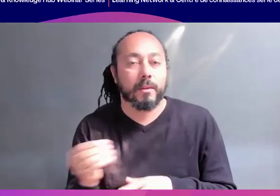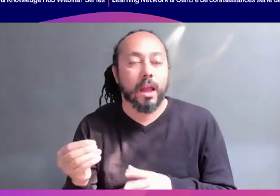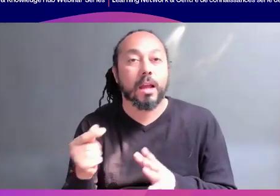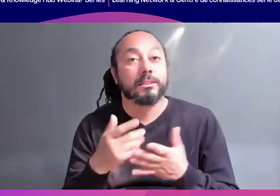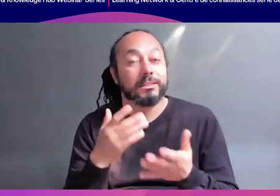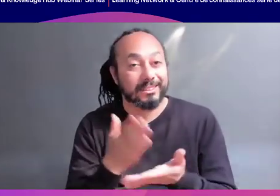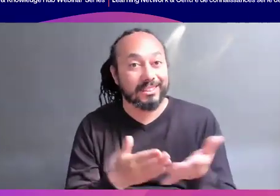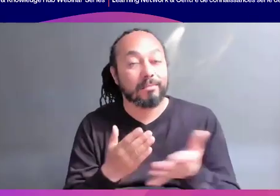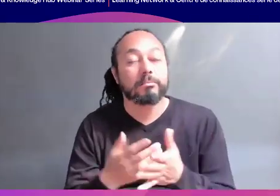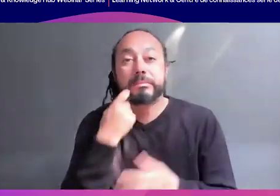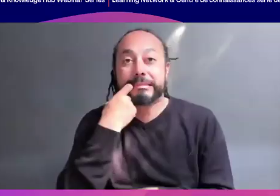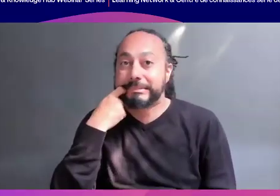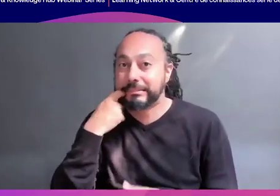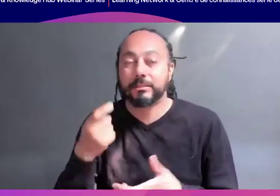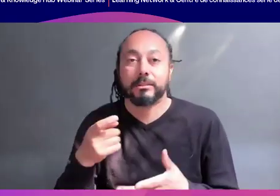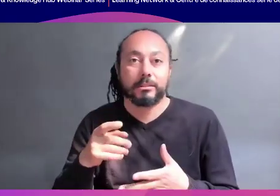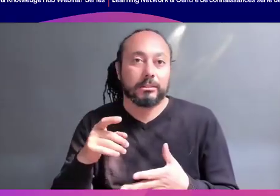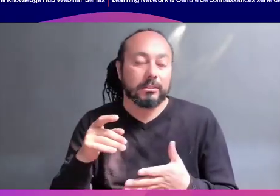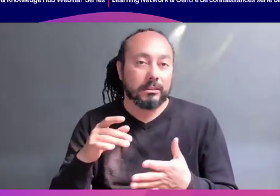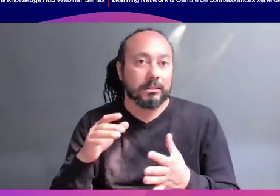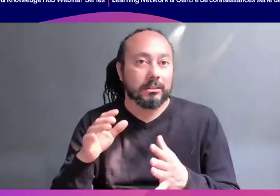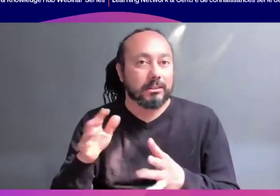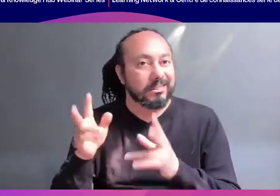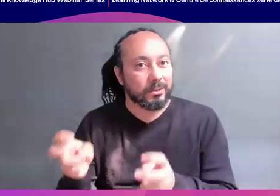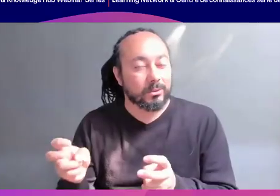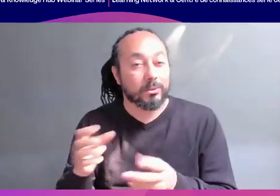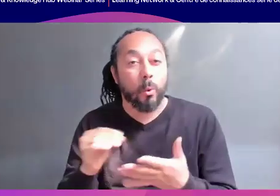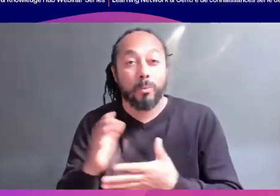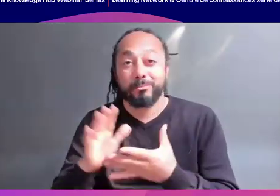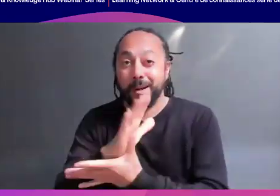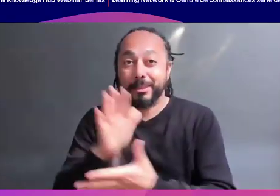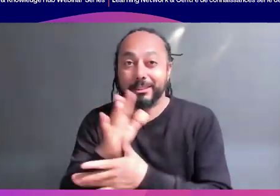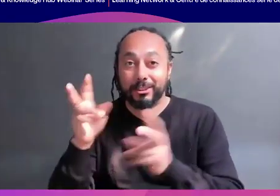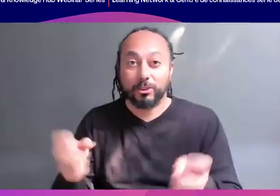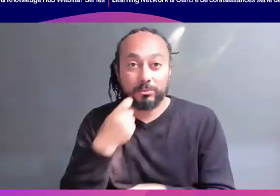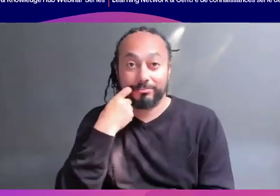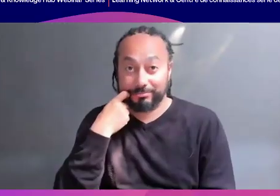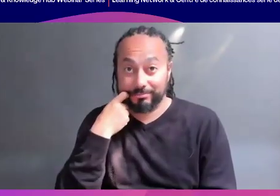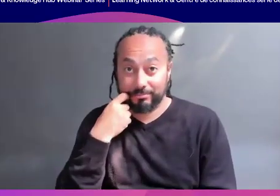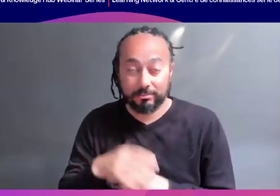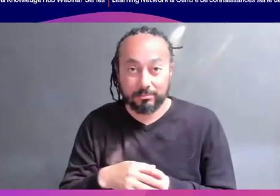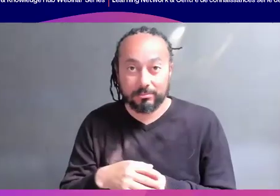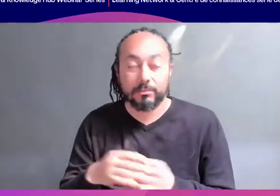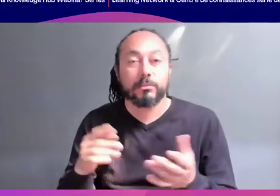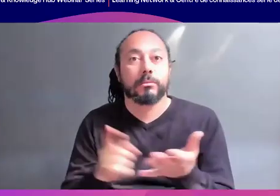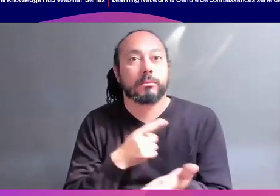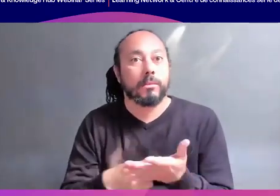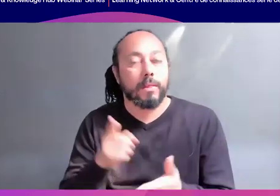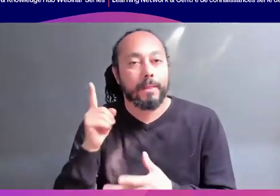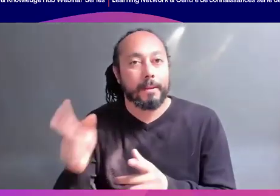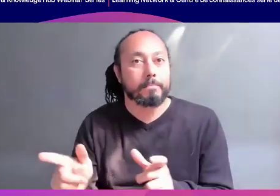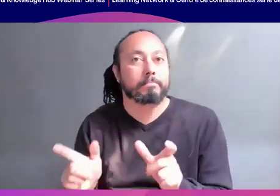services and who may have that as maybe a primary issue, they have in the past been barred